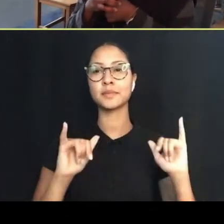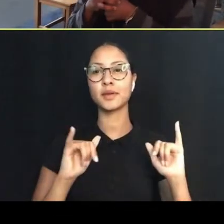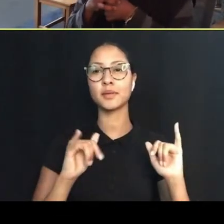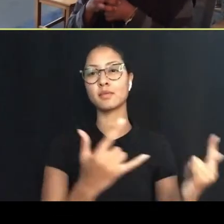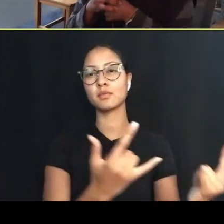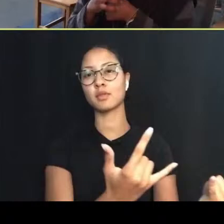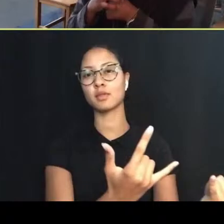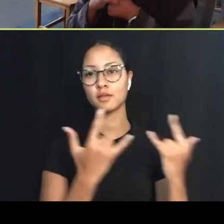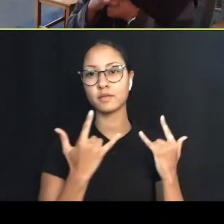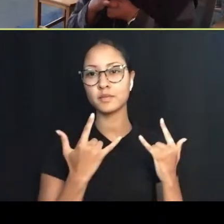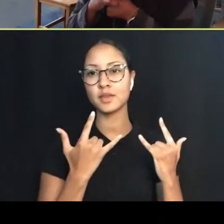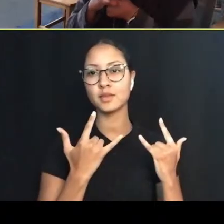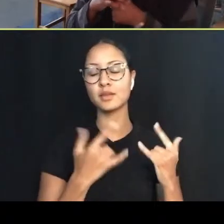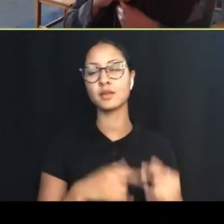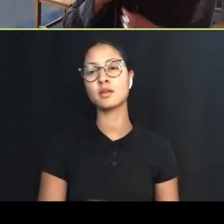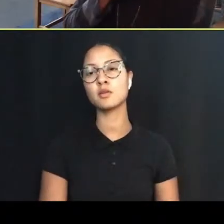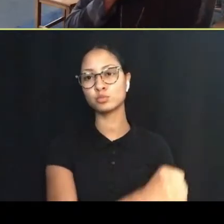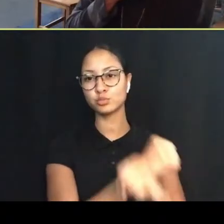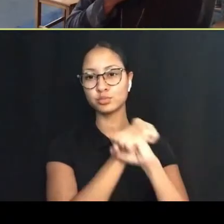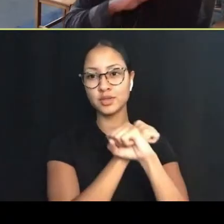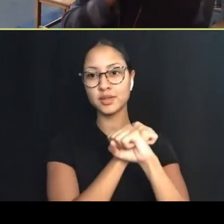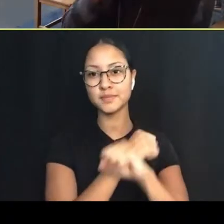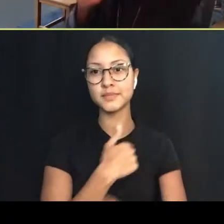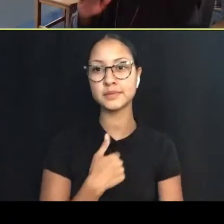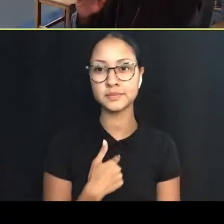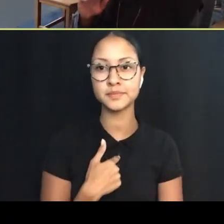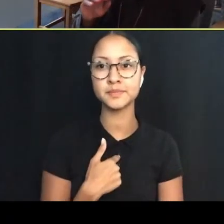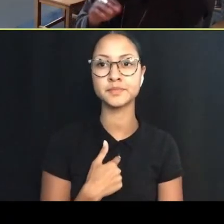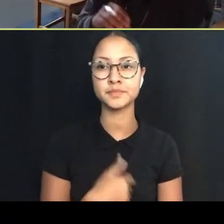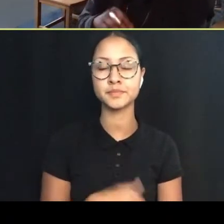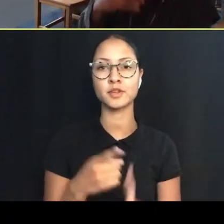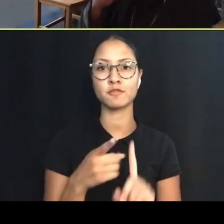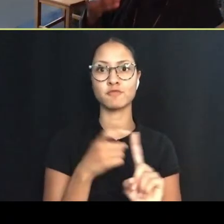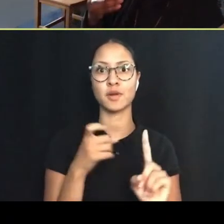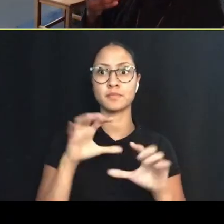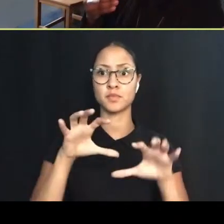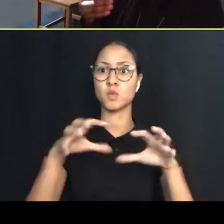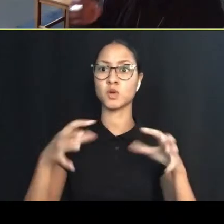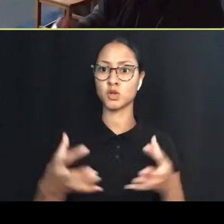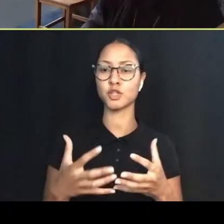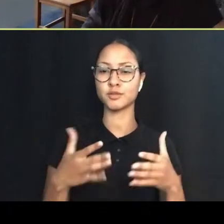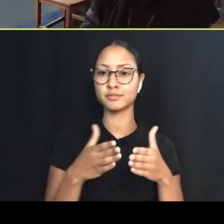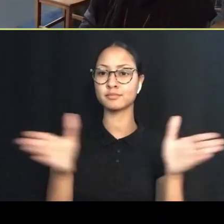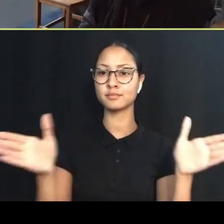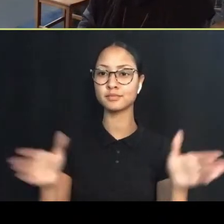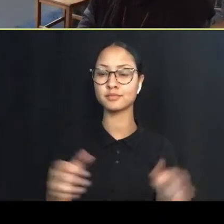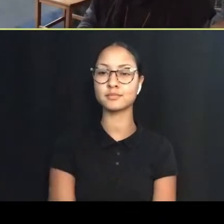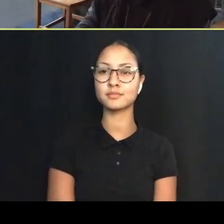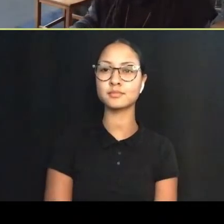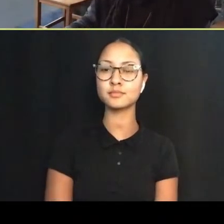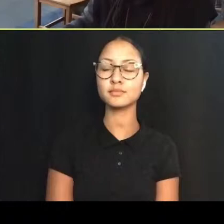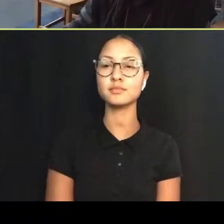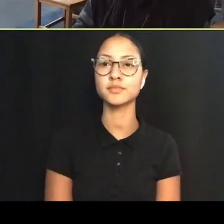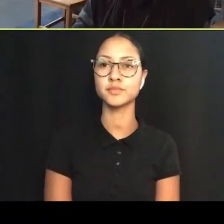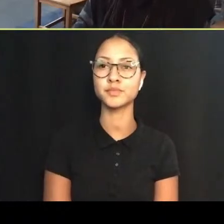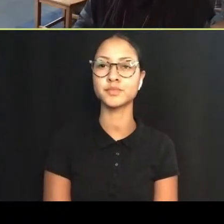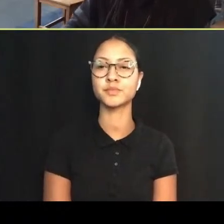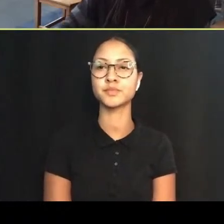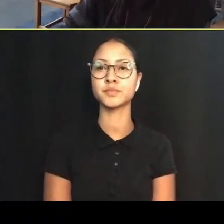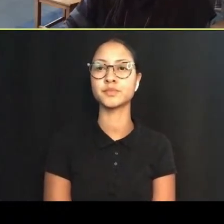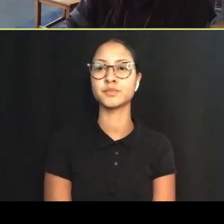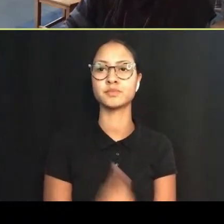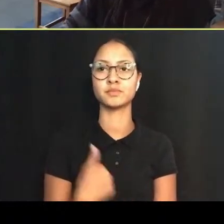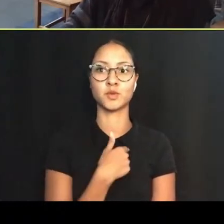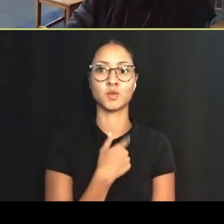me, right? Protect me from a lot of things. And then also were saying, you know, do different, do better,